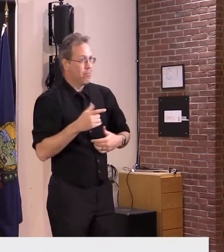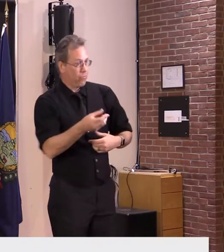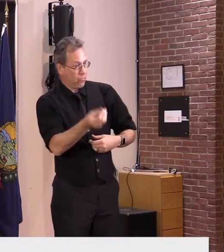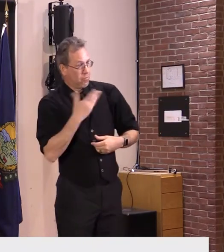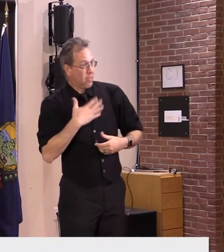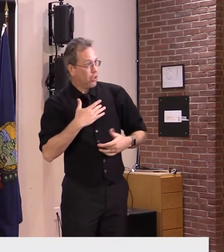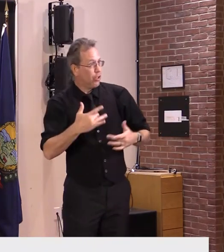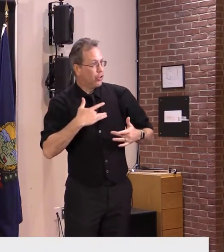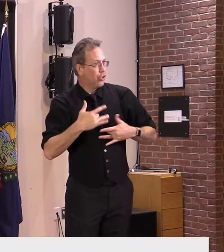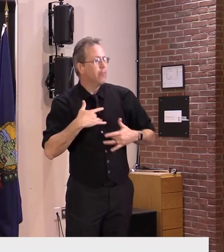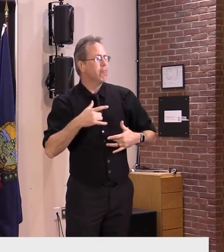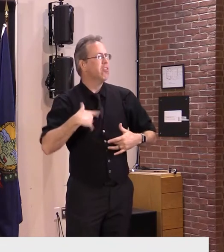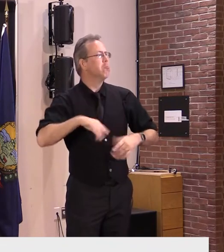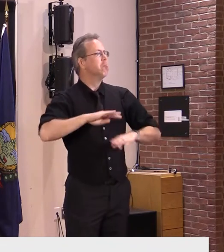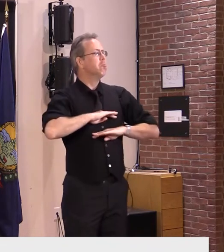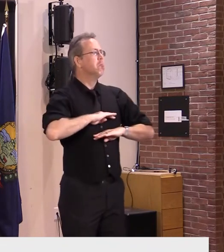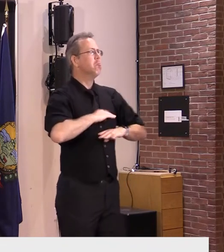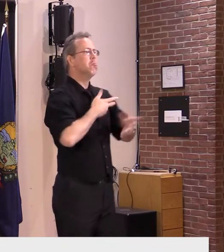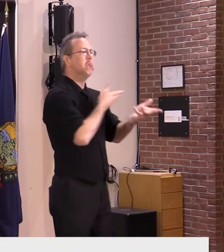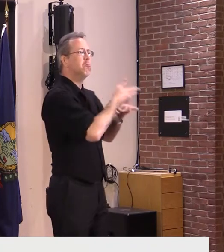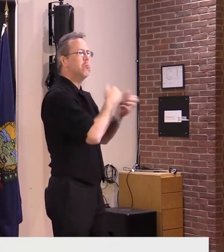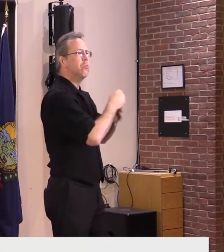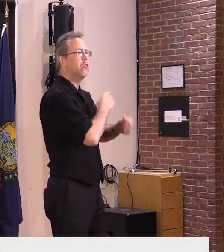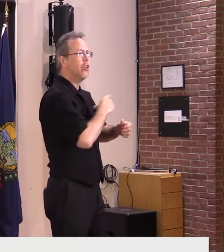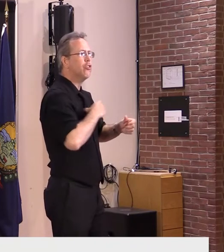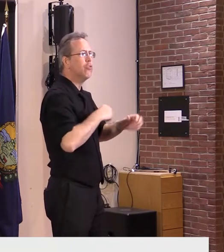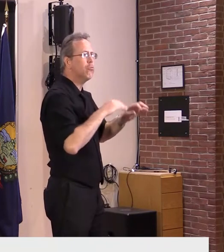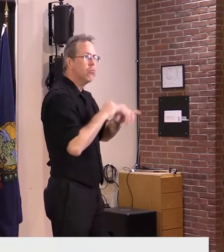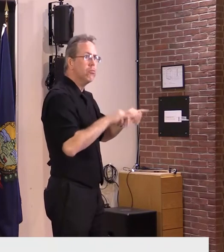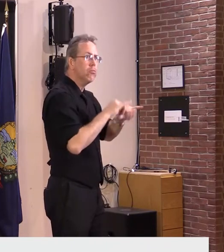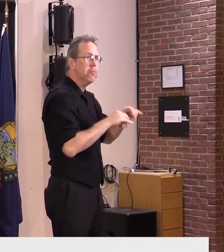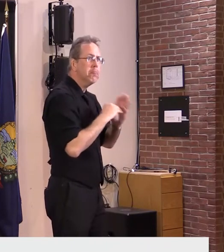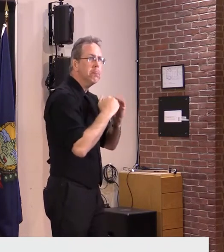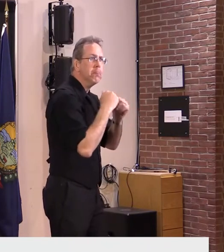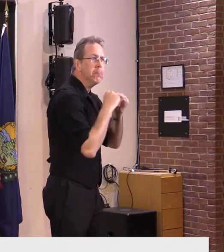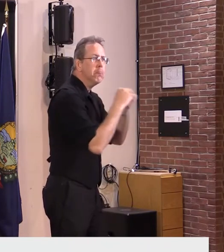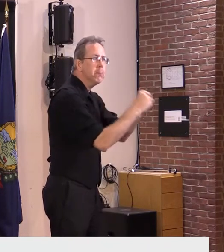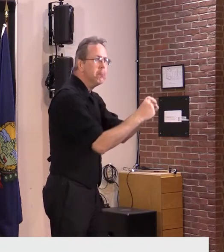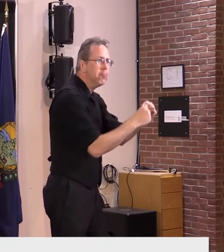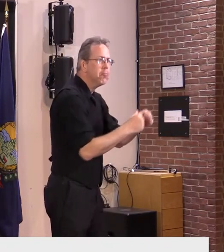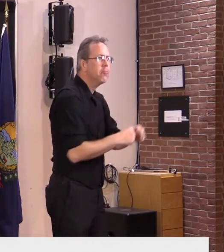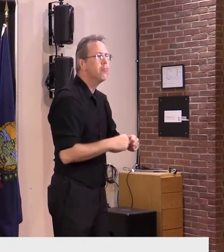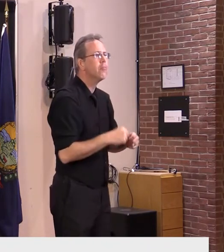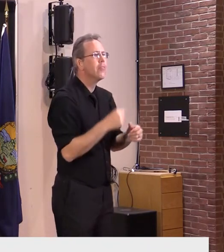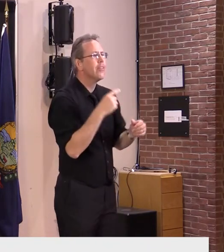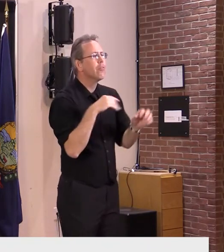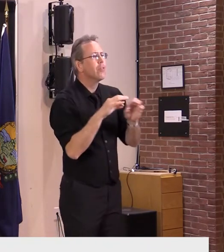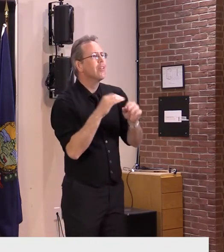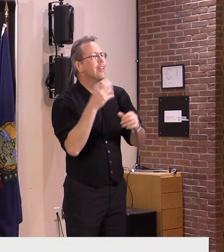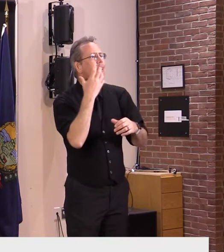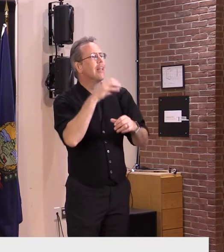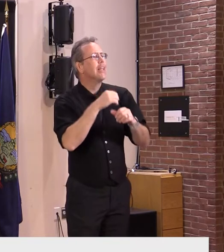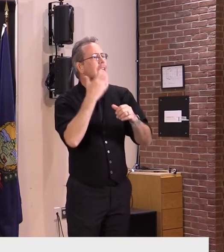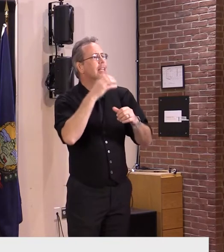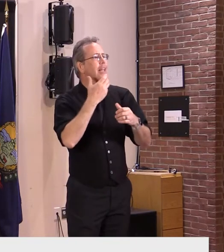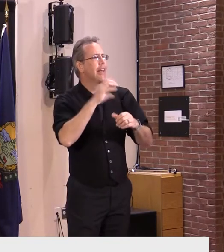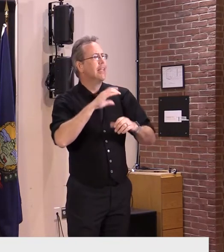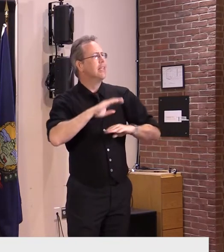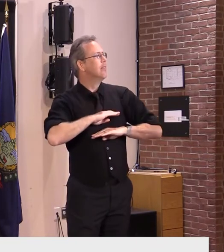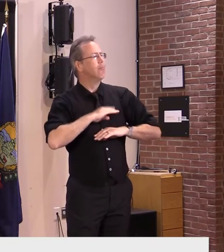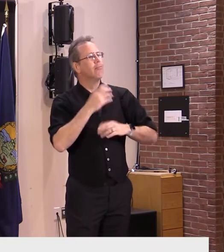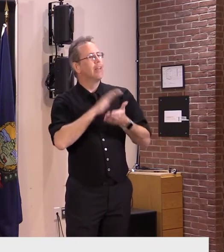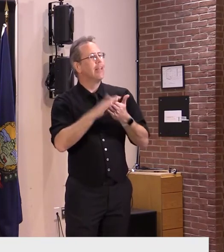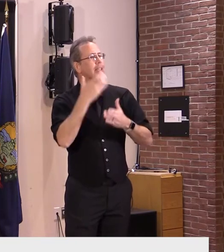with the clean heat standard, for instance, by having a checkback provision. Well, again, you don't